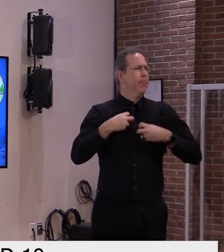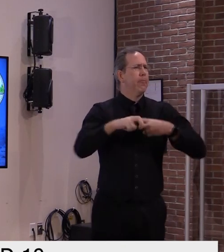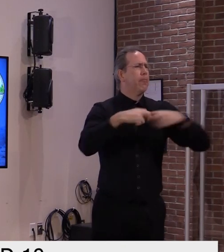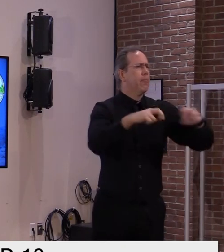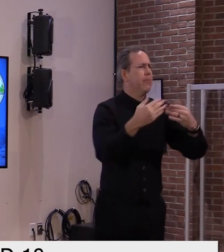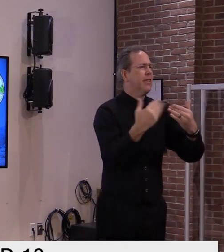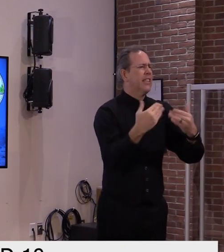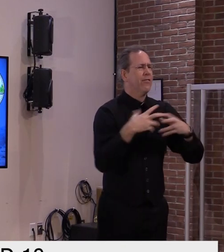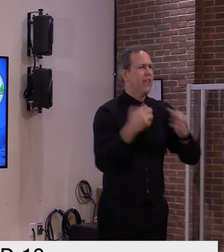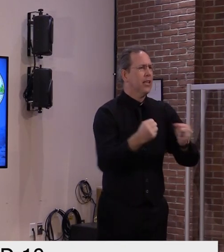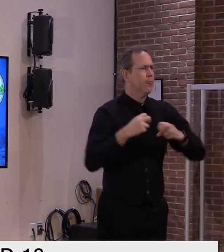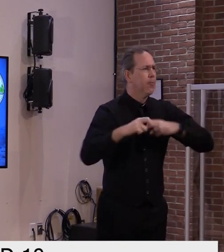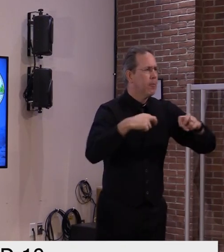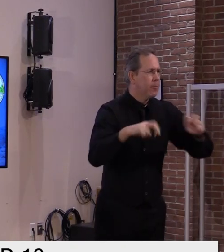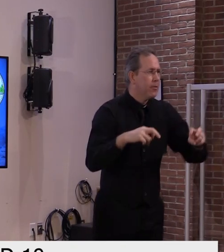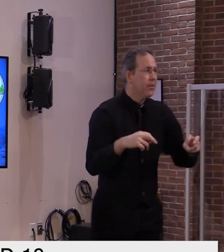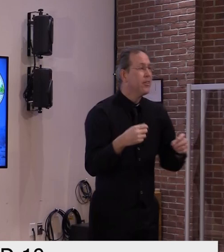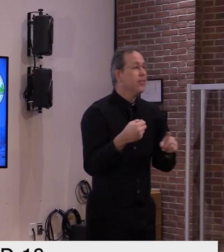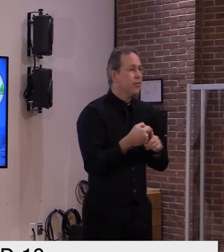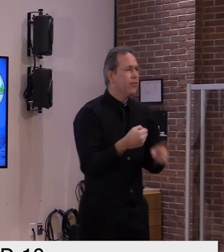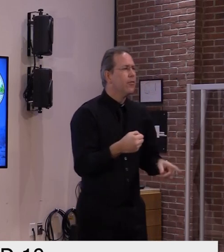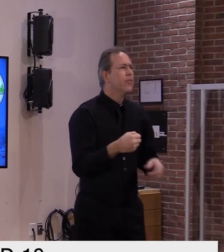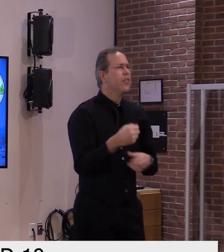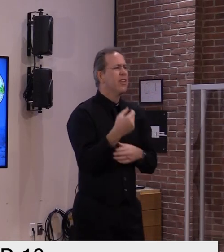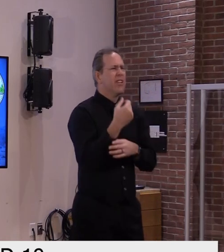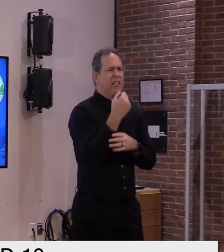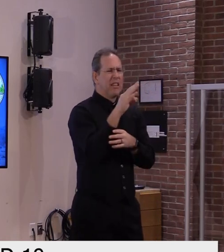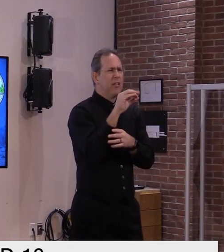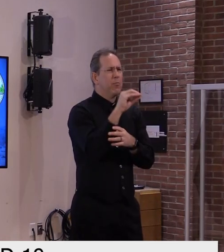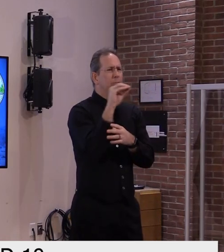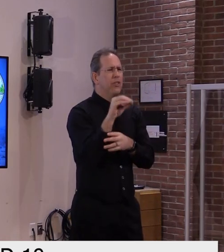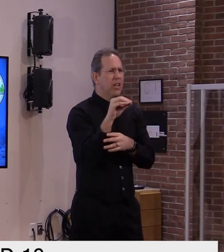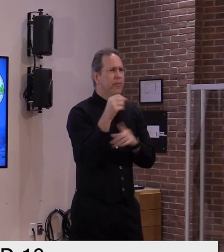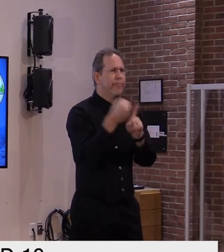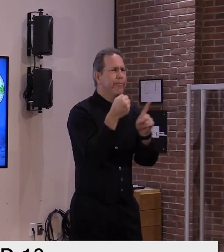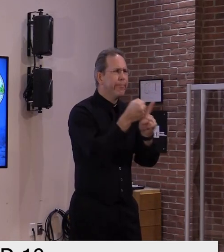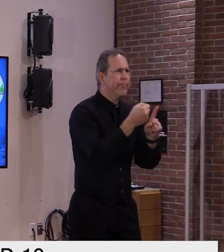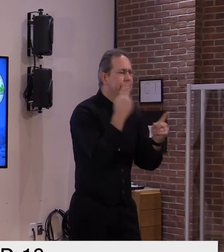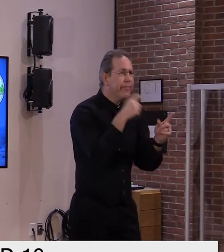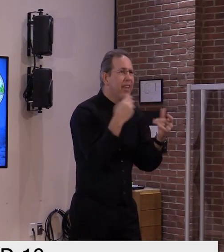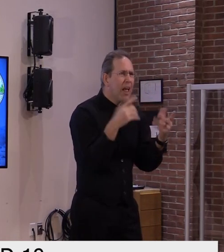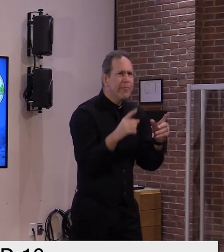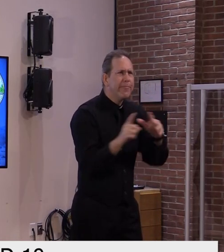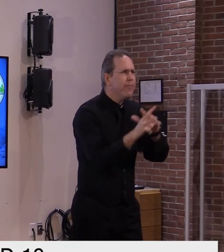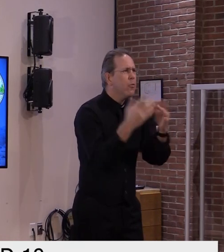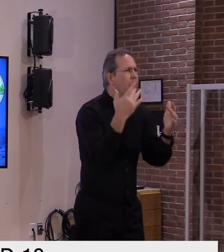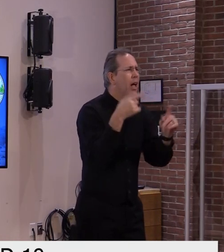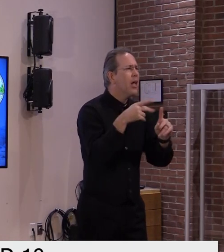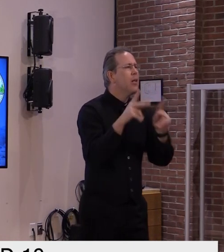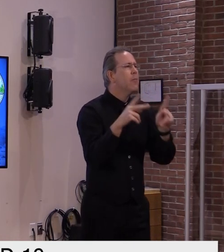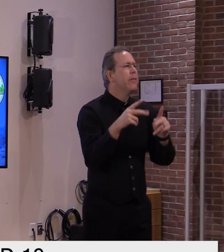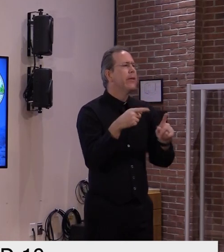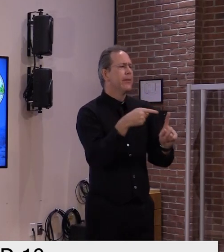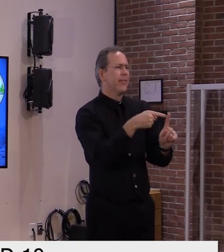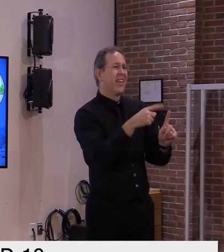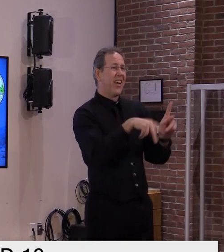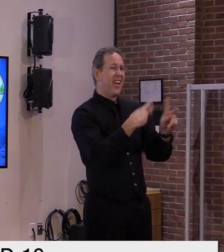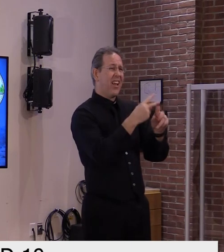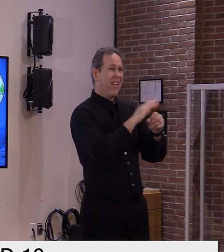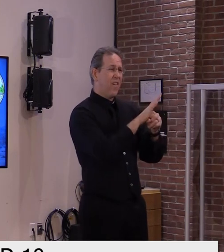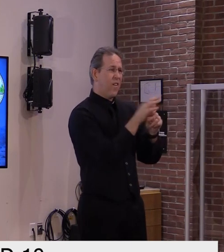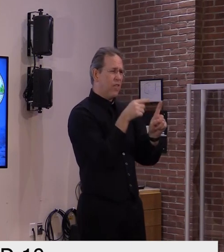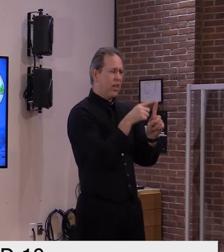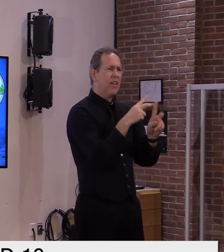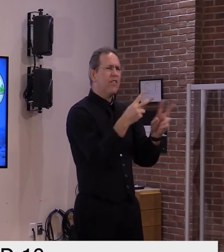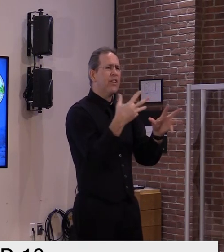is up 6%. Many believe the variant is already circulating, and we should expect to see it